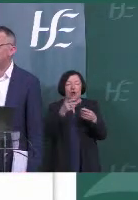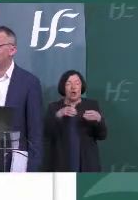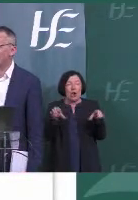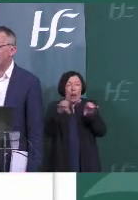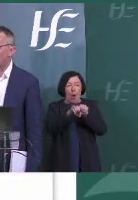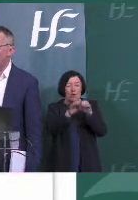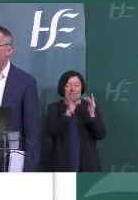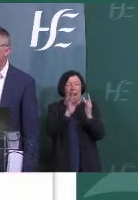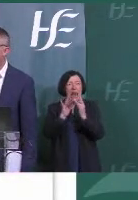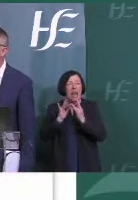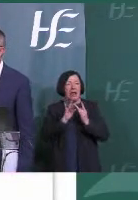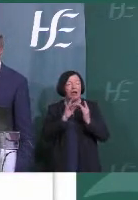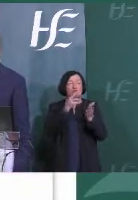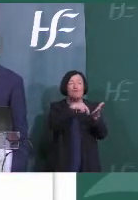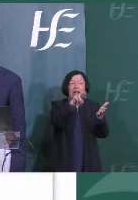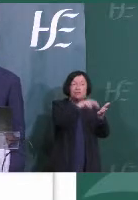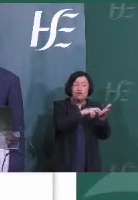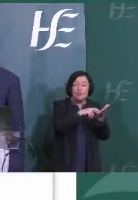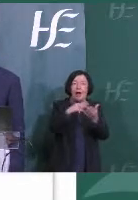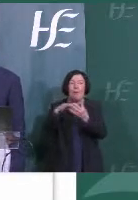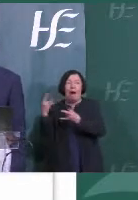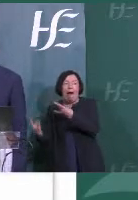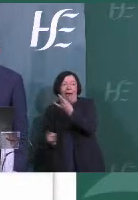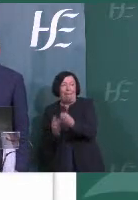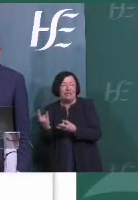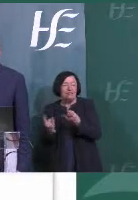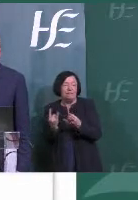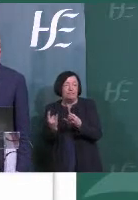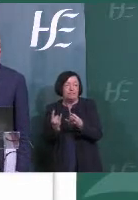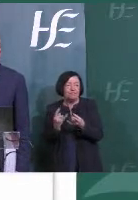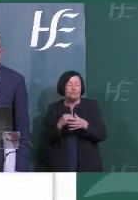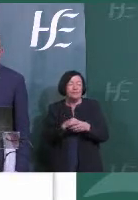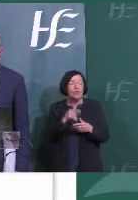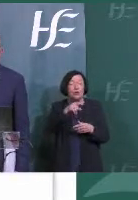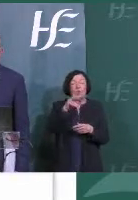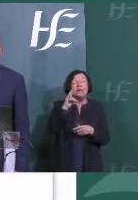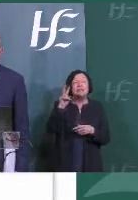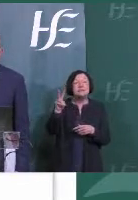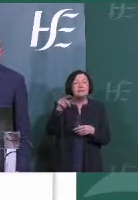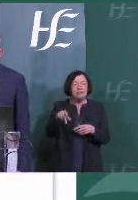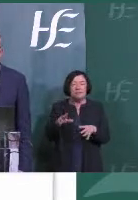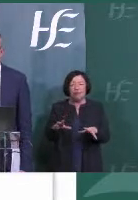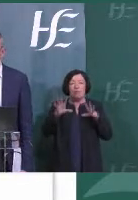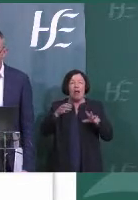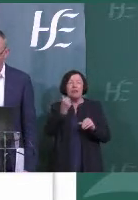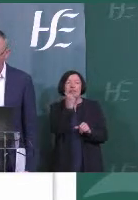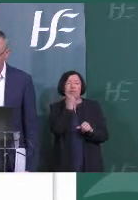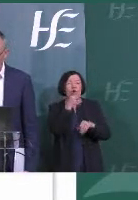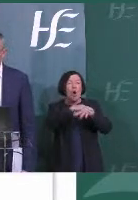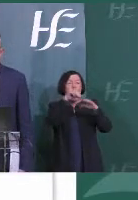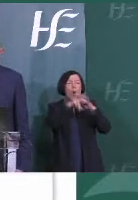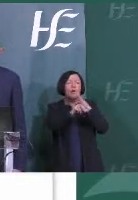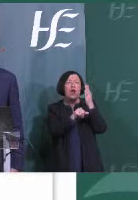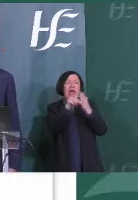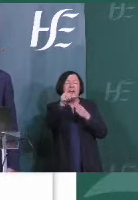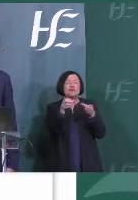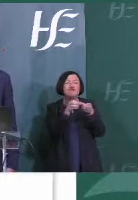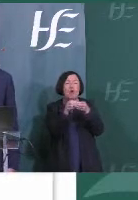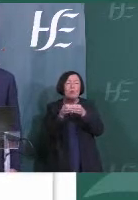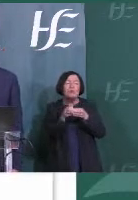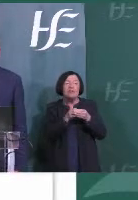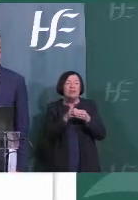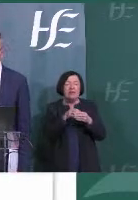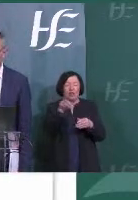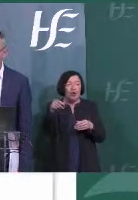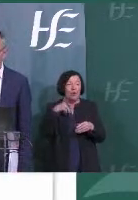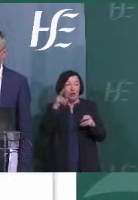close link between the registration and what's actually happened now, because and you can see those remarkable figures of the older age groups, all of which